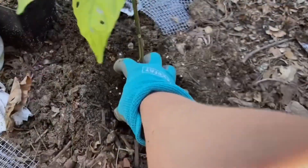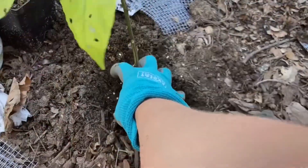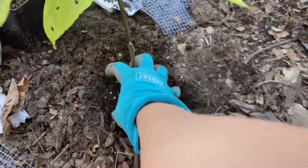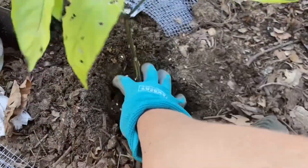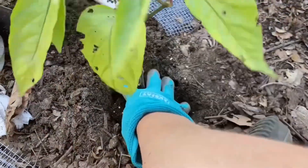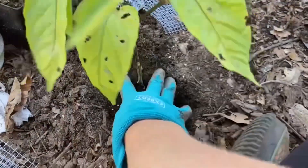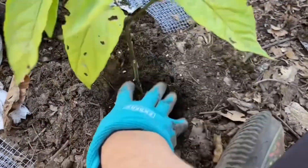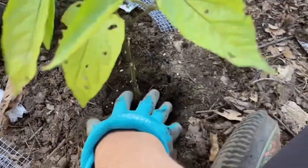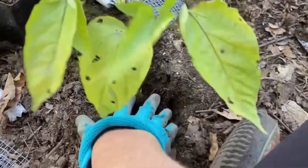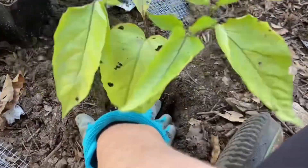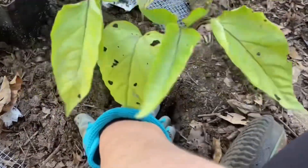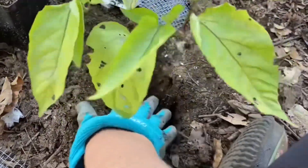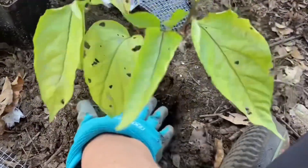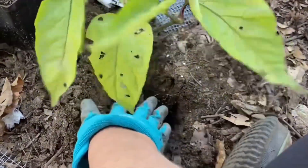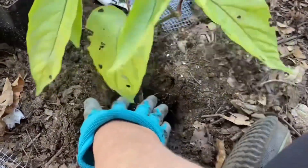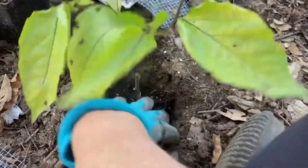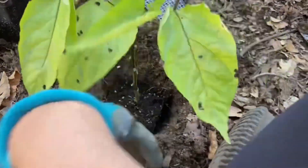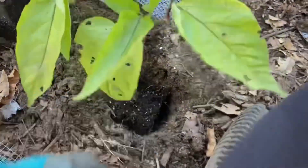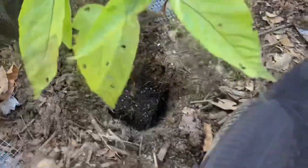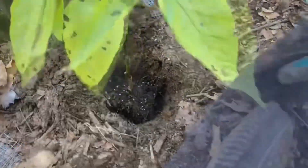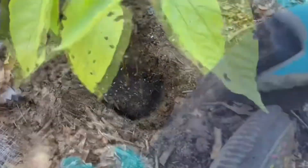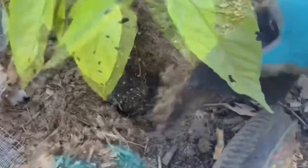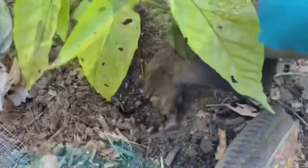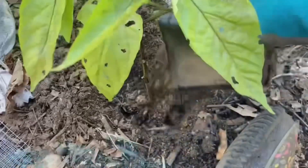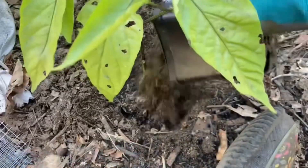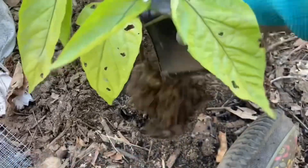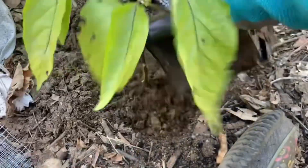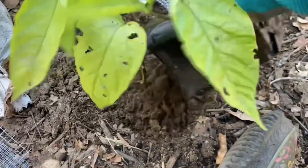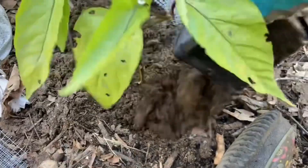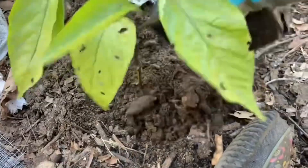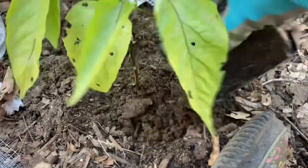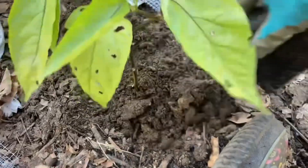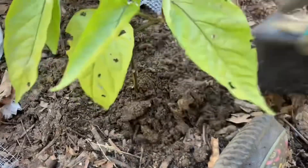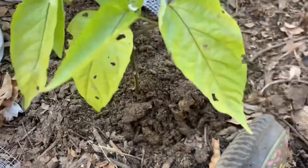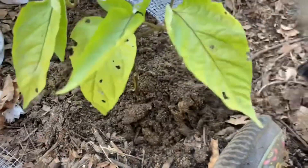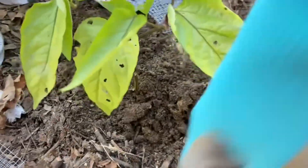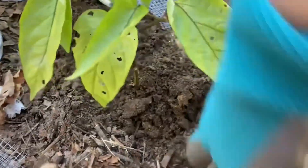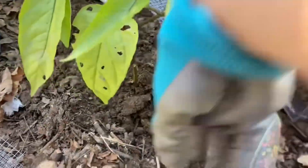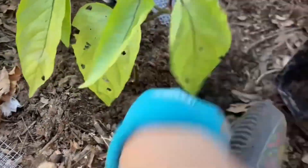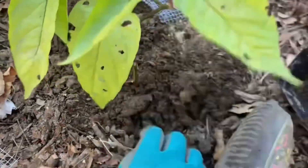side.